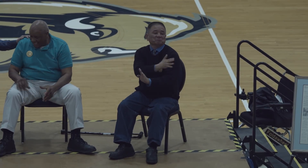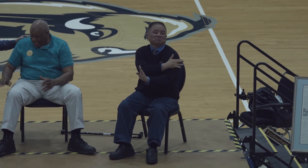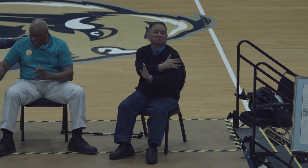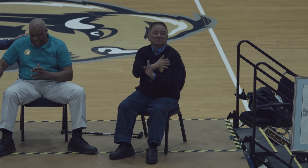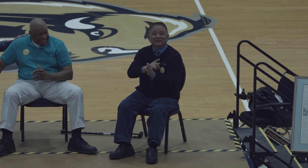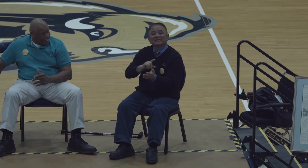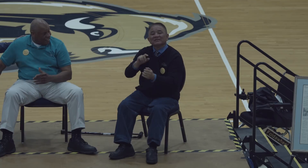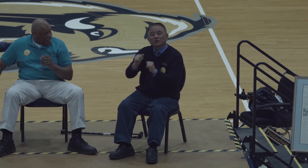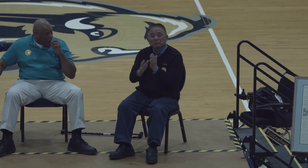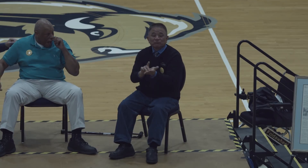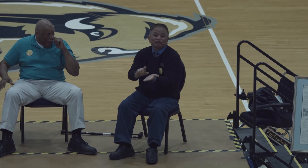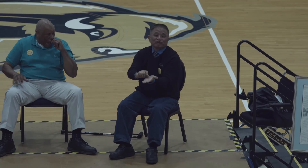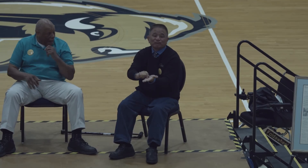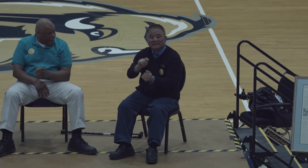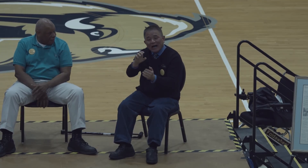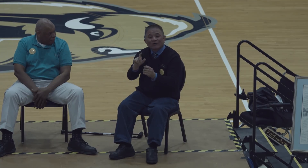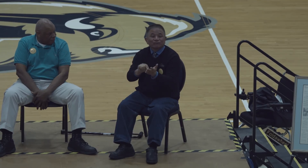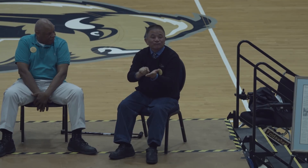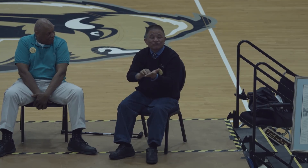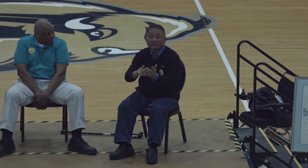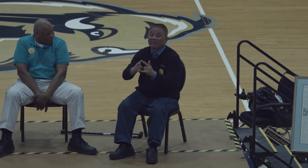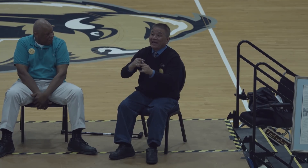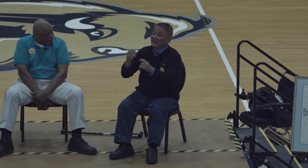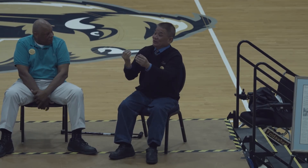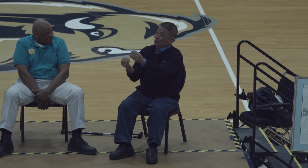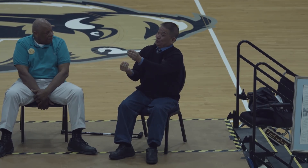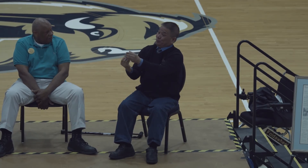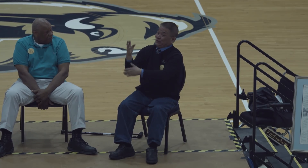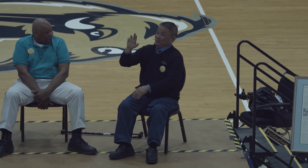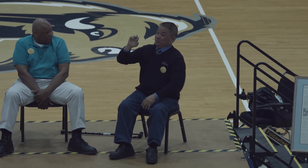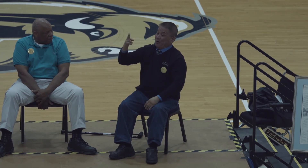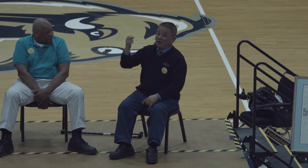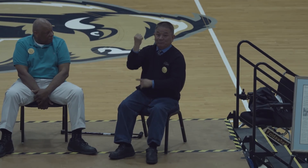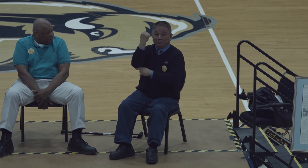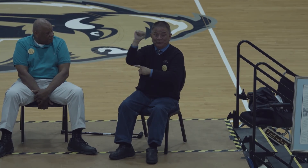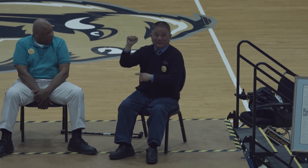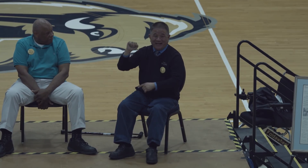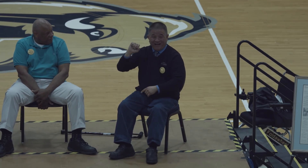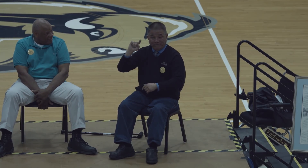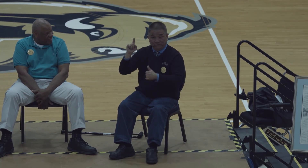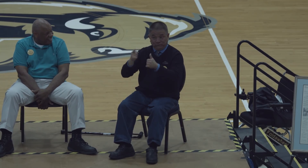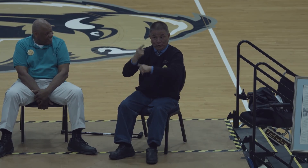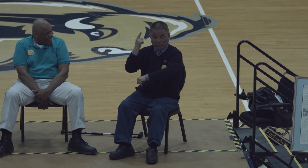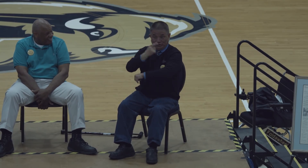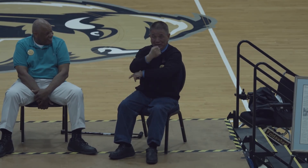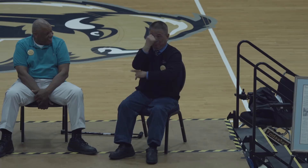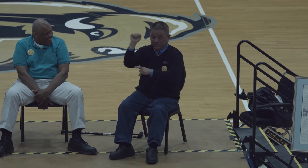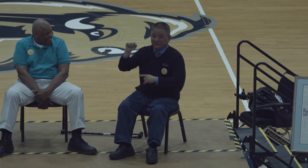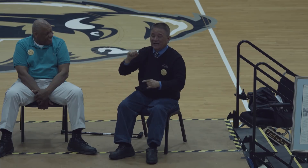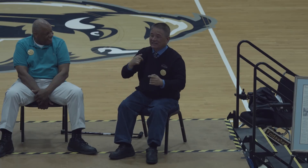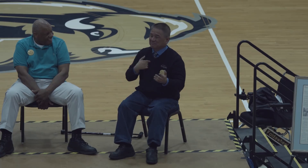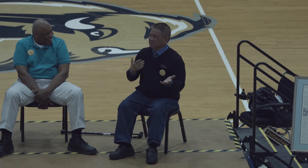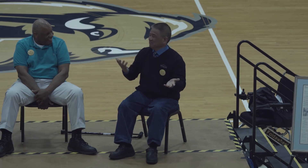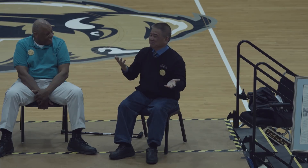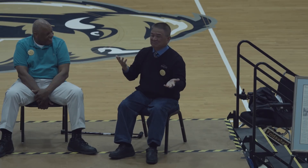decided to work for the yearbook. And I'd been doing so to no great surprise when this protest broke out. And on the first